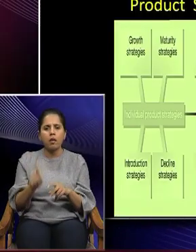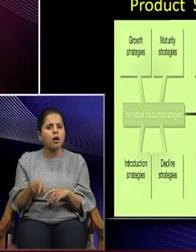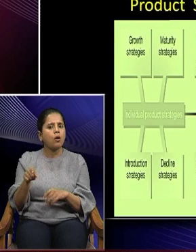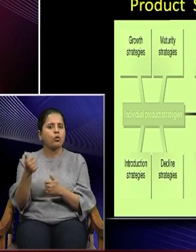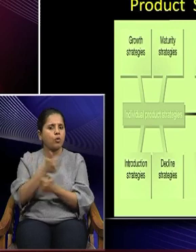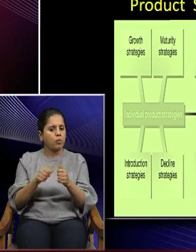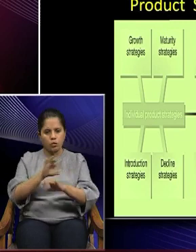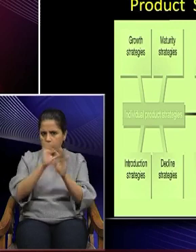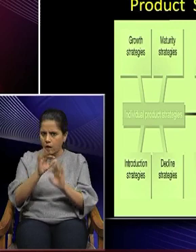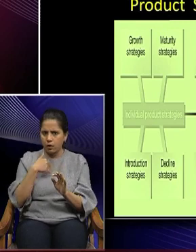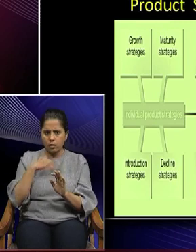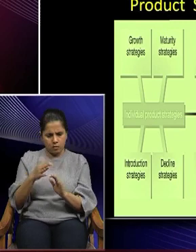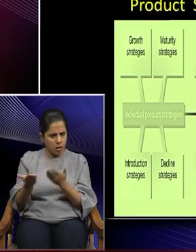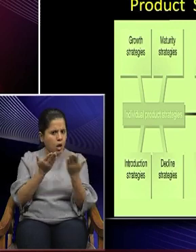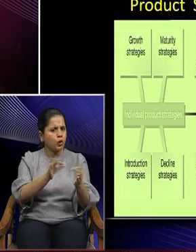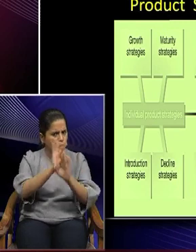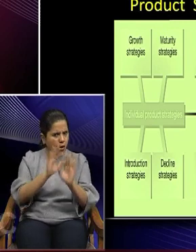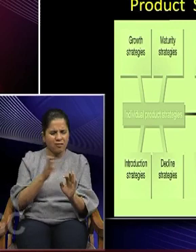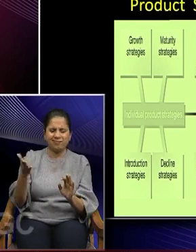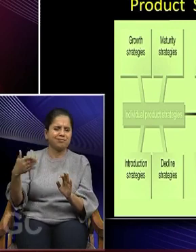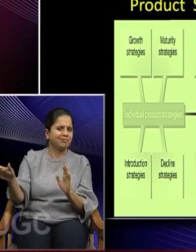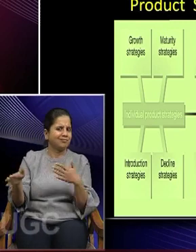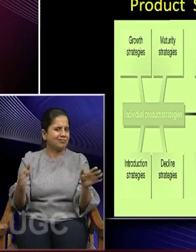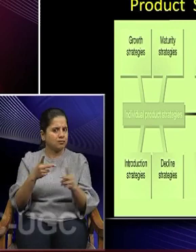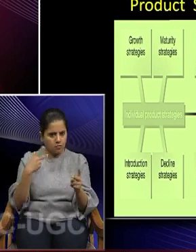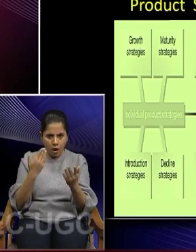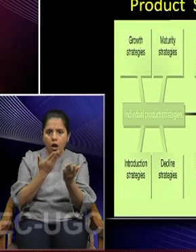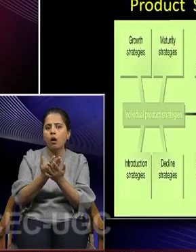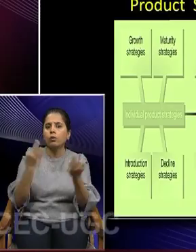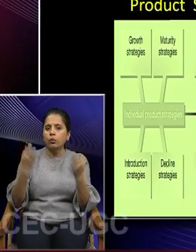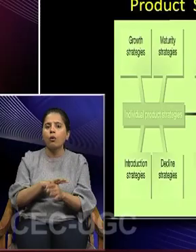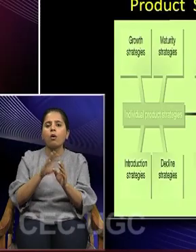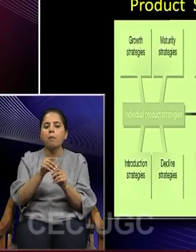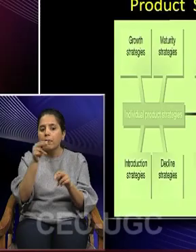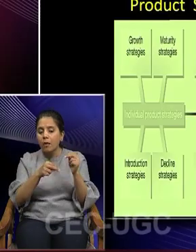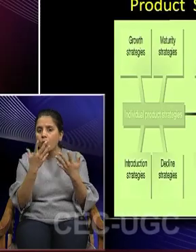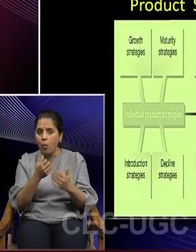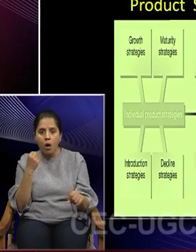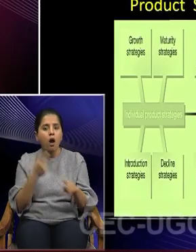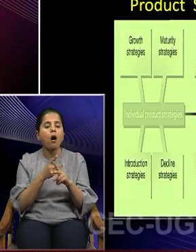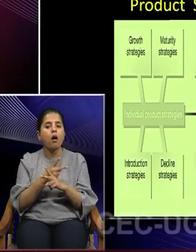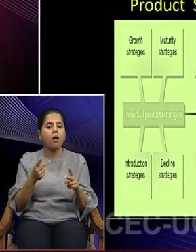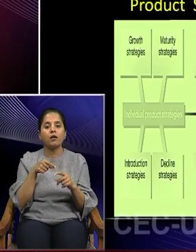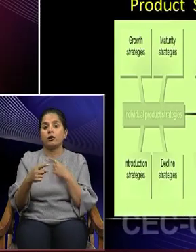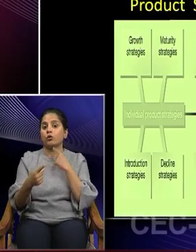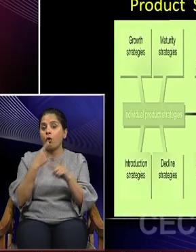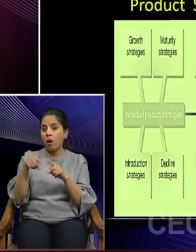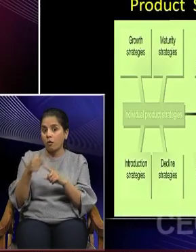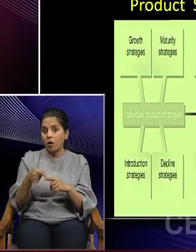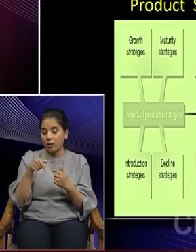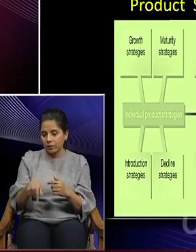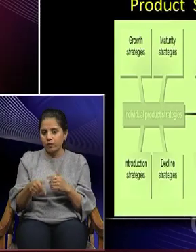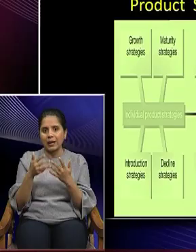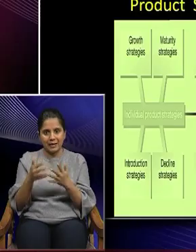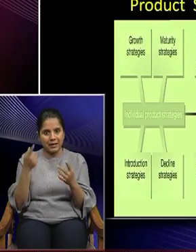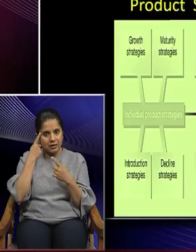competitors are ready to offer a new product according to the requirement of the customers. So, when we talk about the product